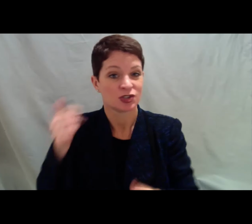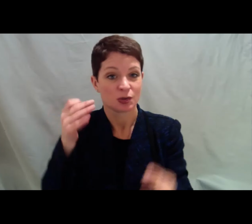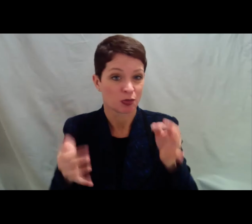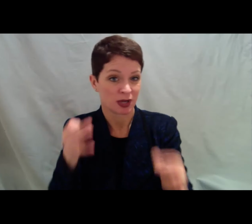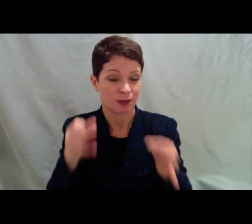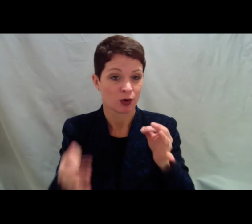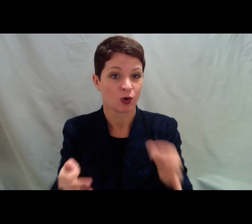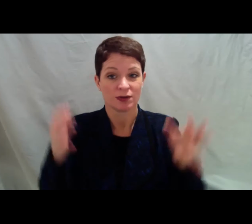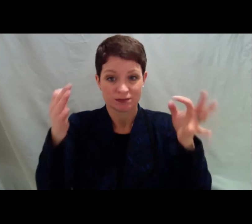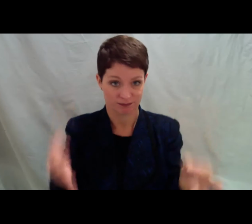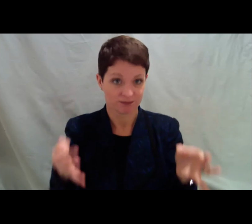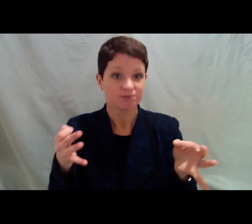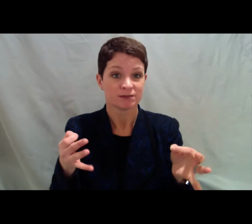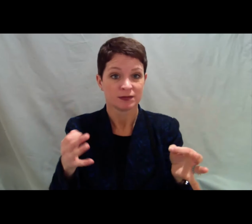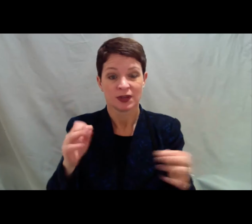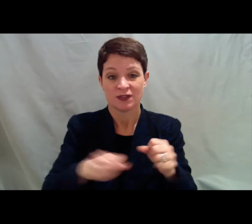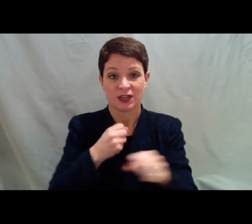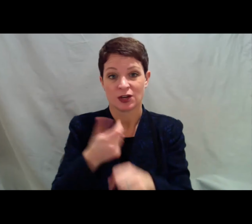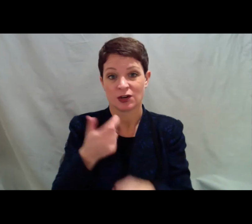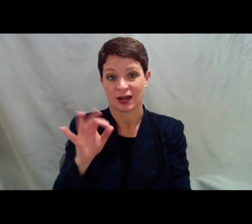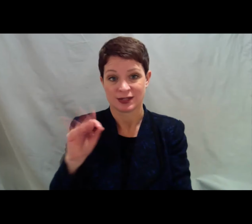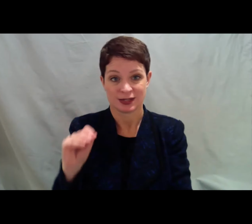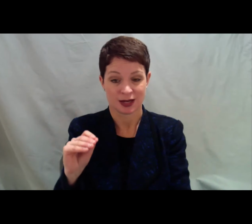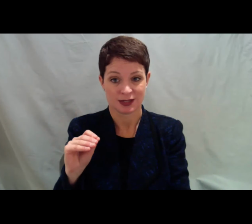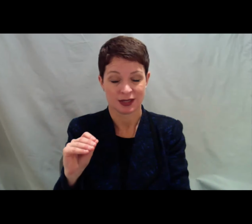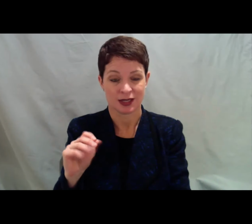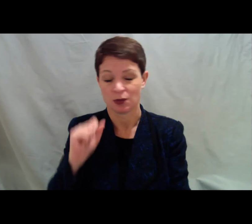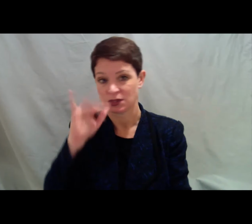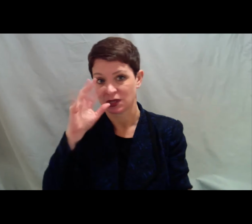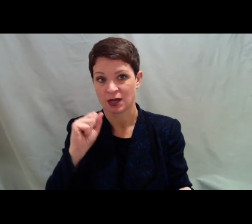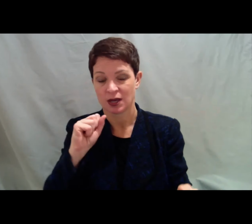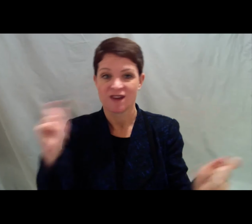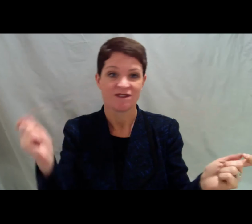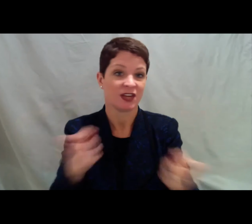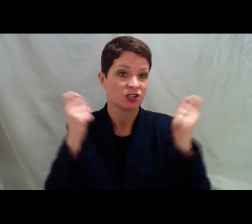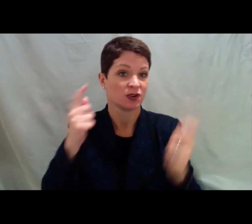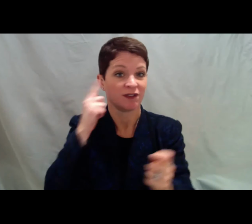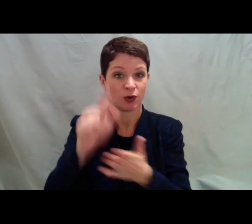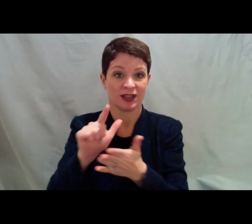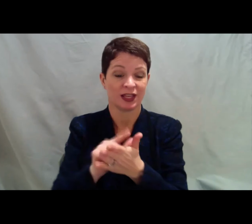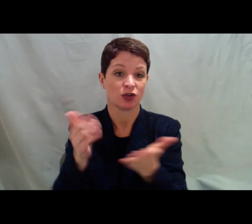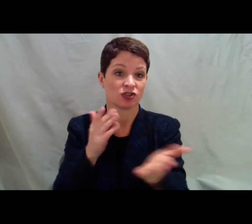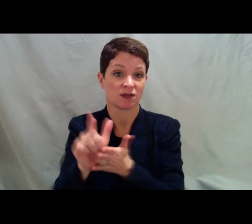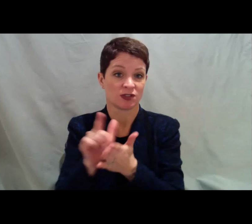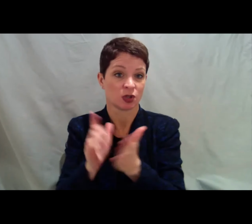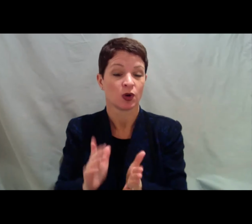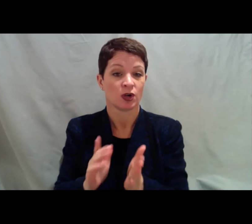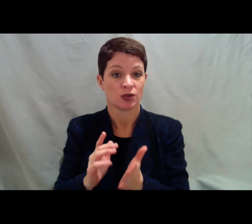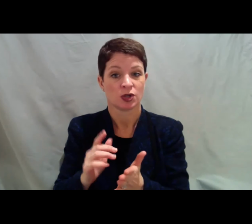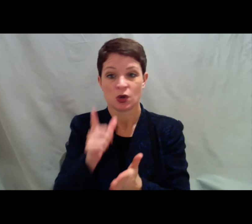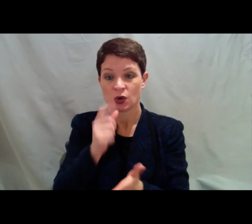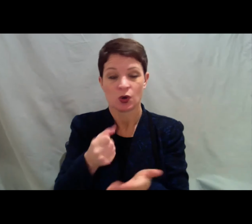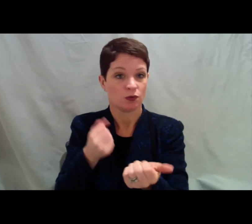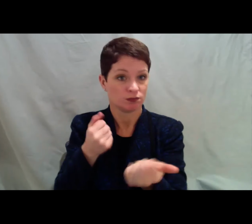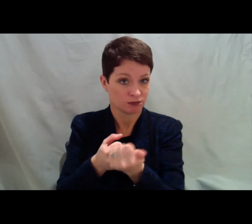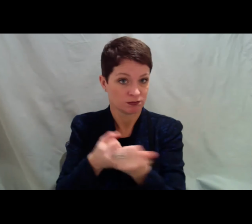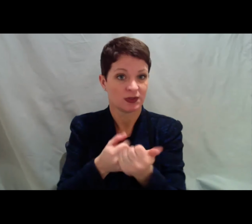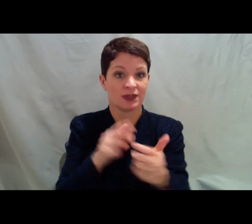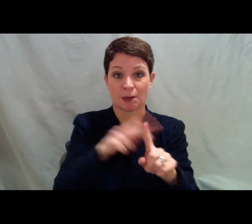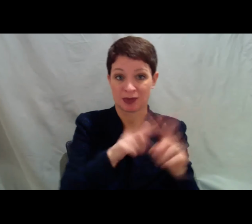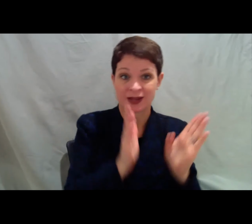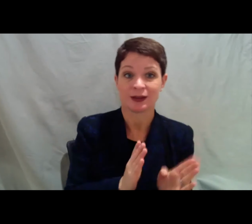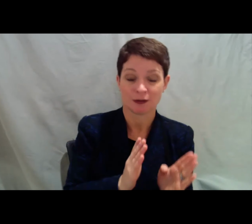passed judgment on the case in 1990, it was a stunning victory for legal services lawyers that represented the plaintiffs. And it